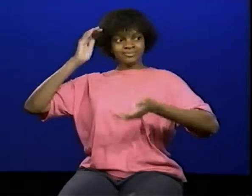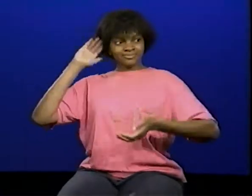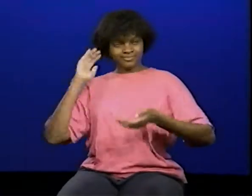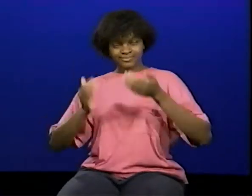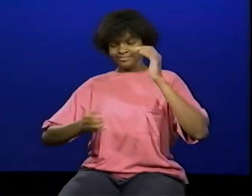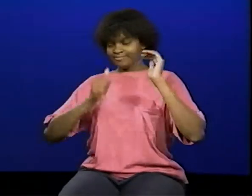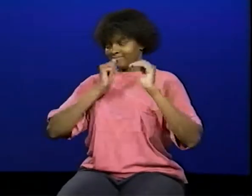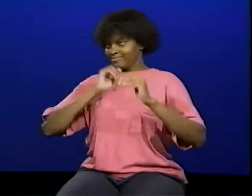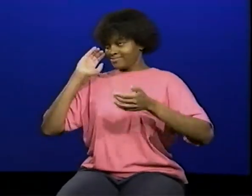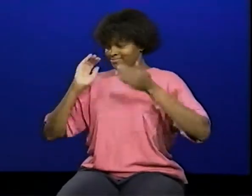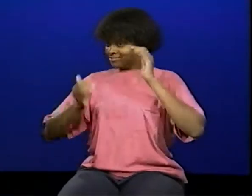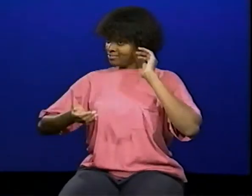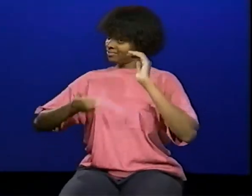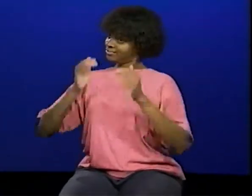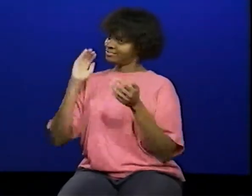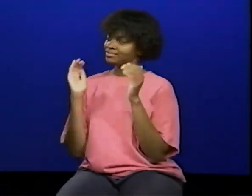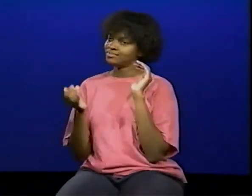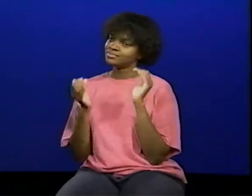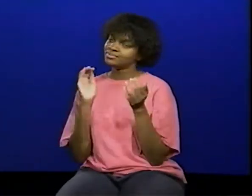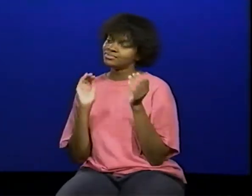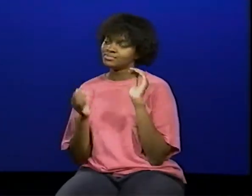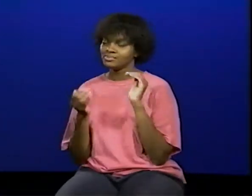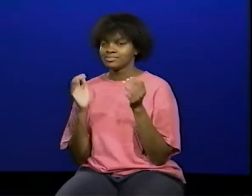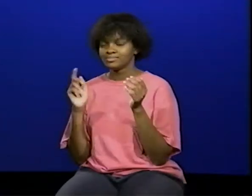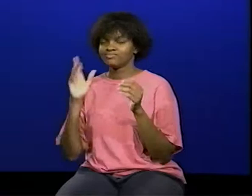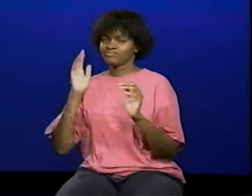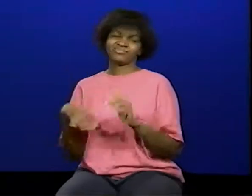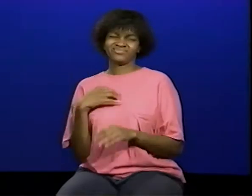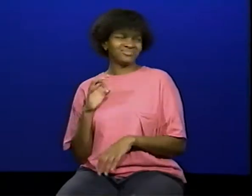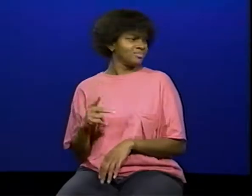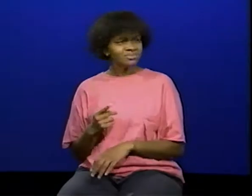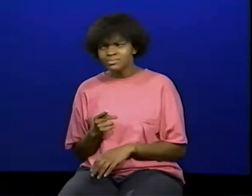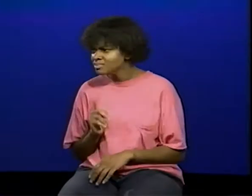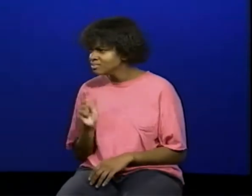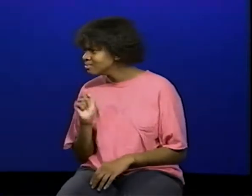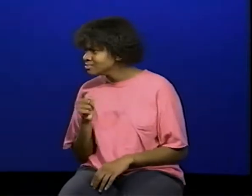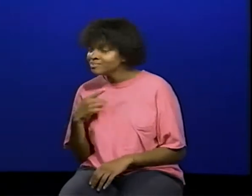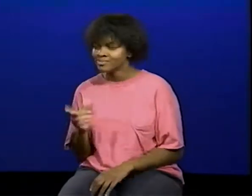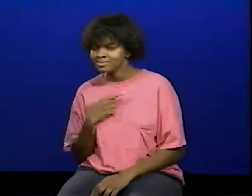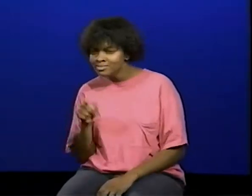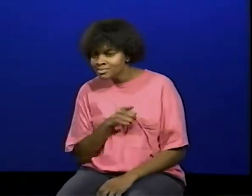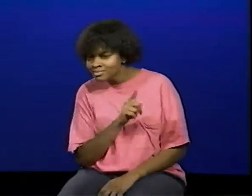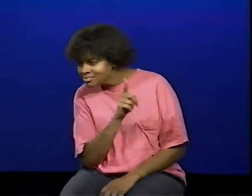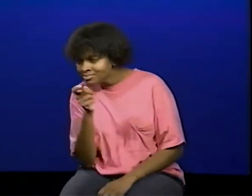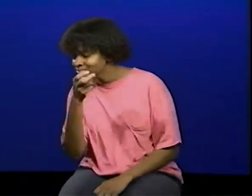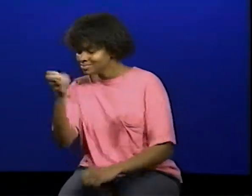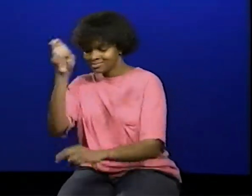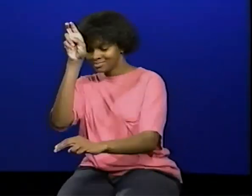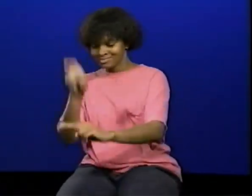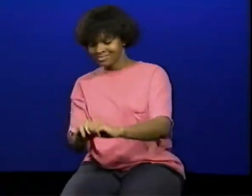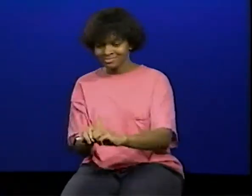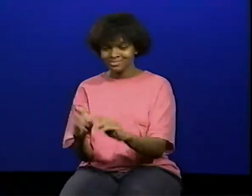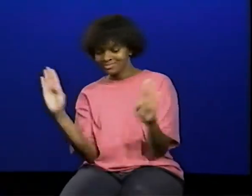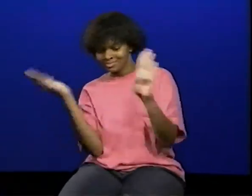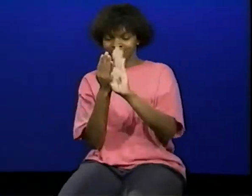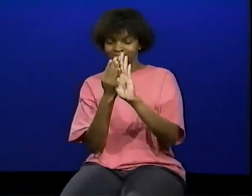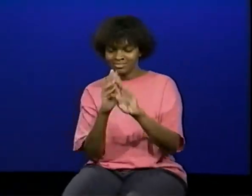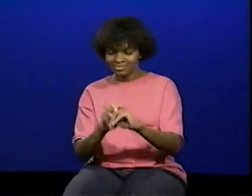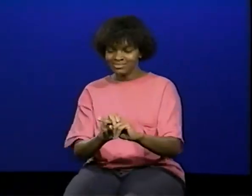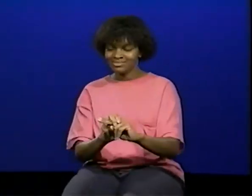what was in there, and after a while, I started getting sleepy, and I caught myself and decided I better get up and go to the bathroom. So